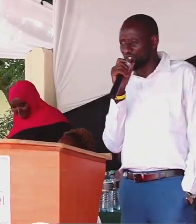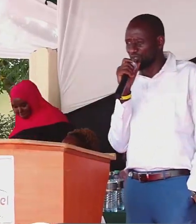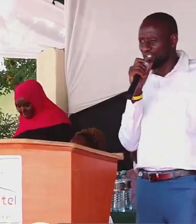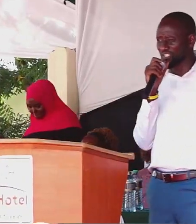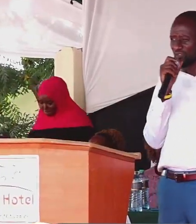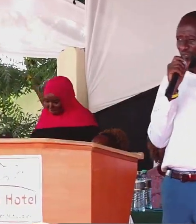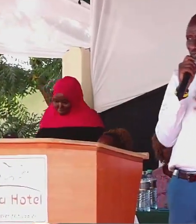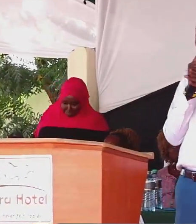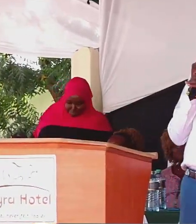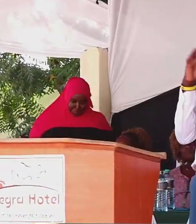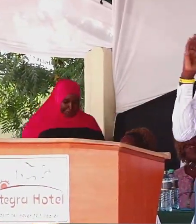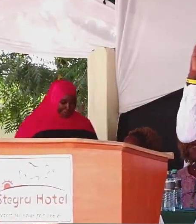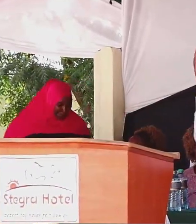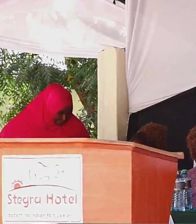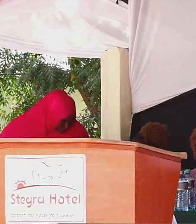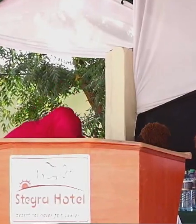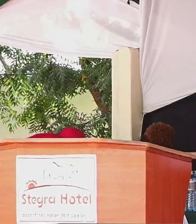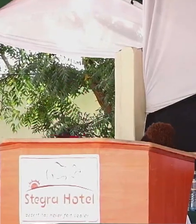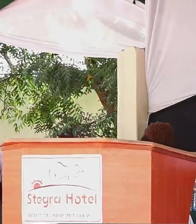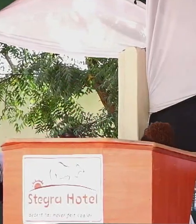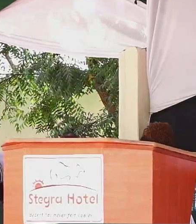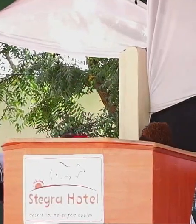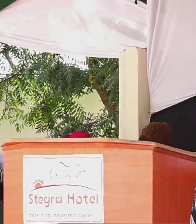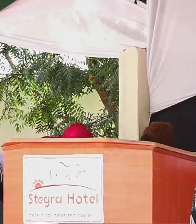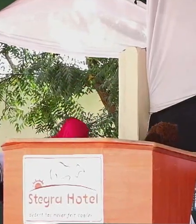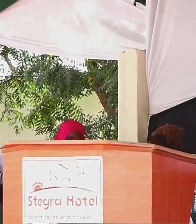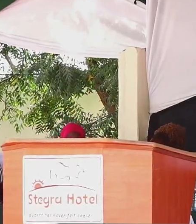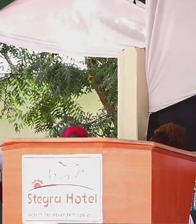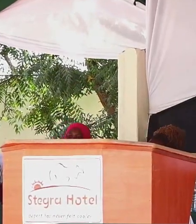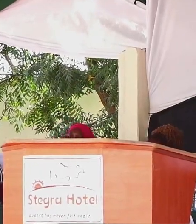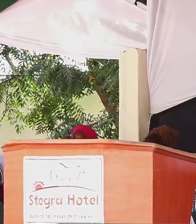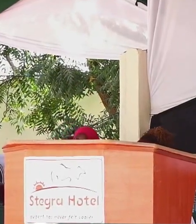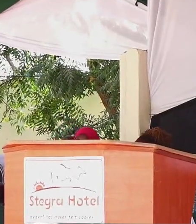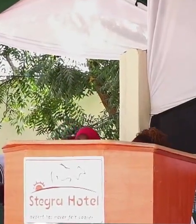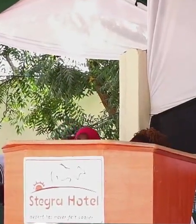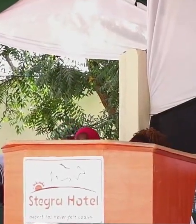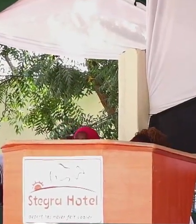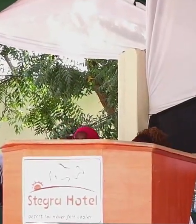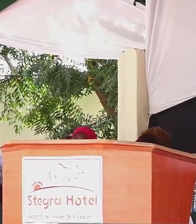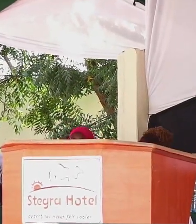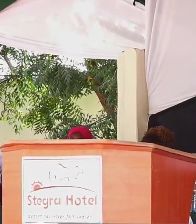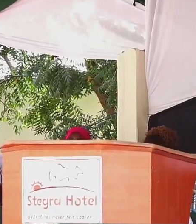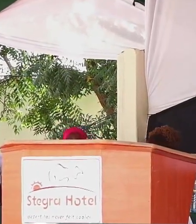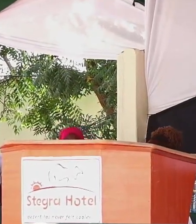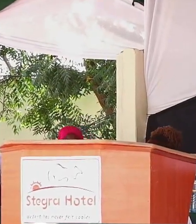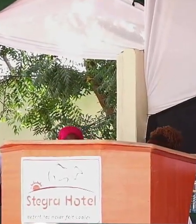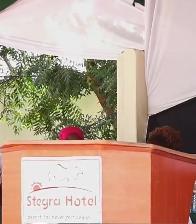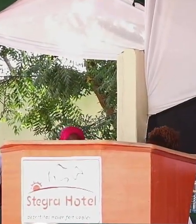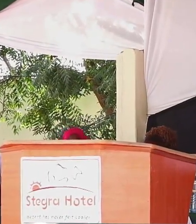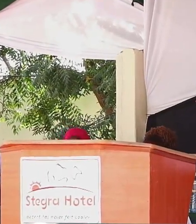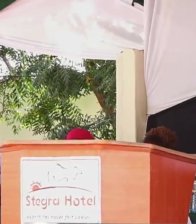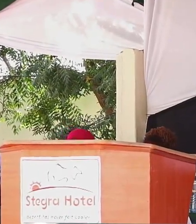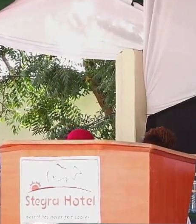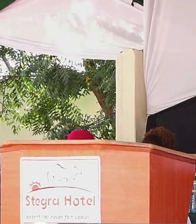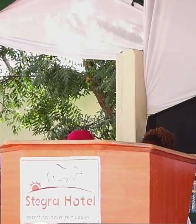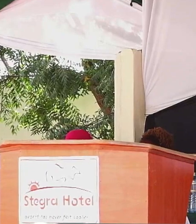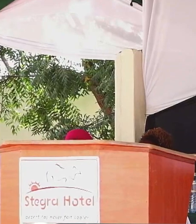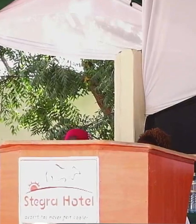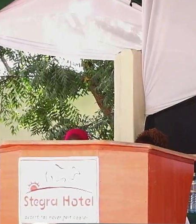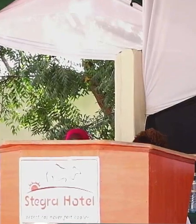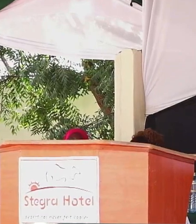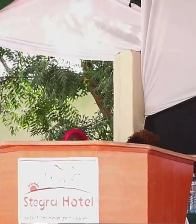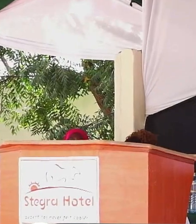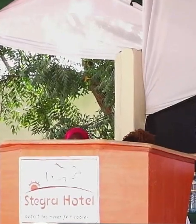education. So kwa majina ni najua watu wanapenda kusahau kwa sababu ya kuongea sana. Na sisi wengine tumebarikiwa kwa